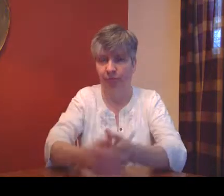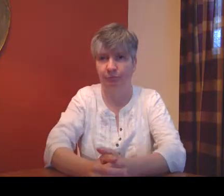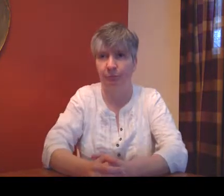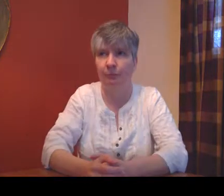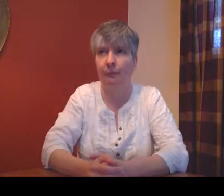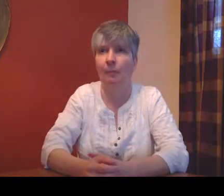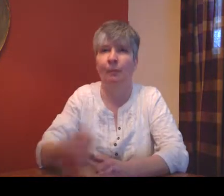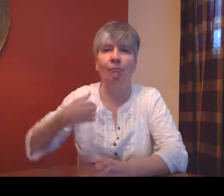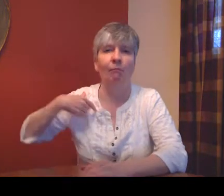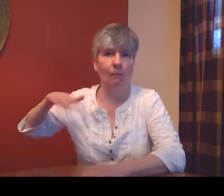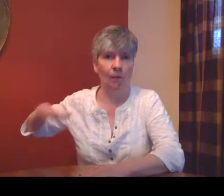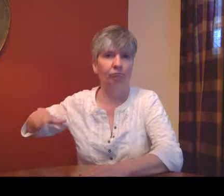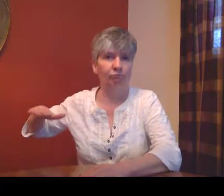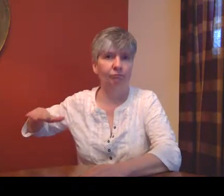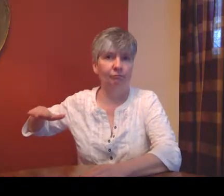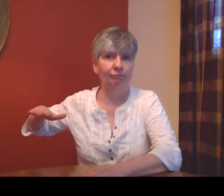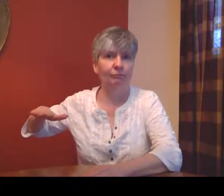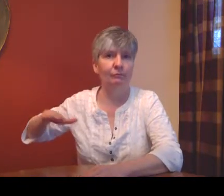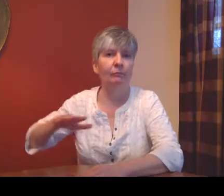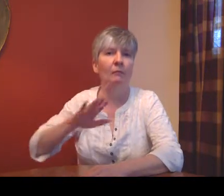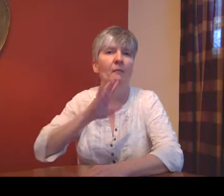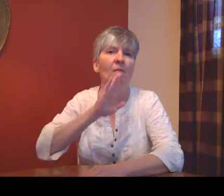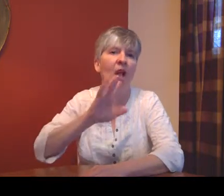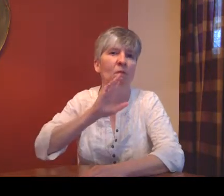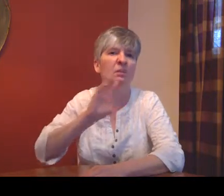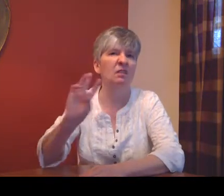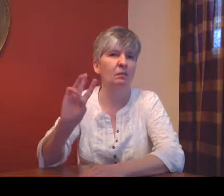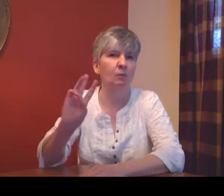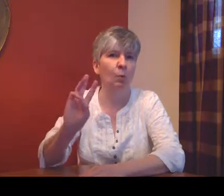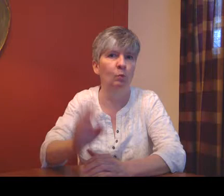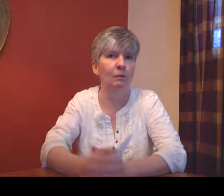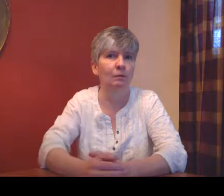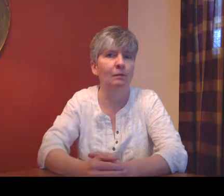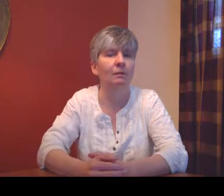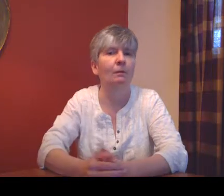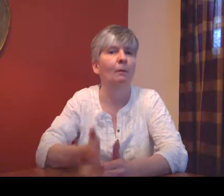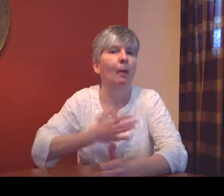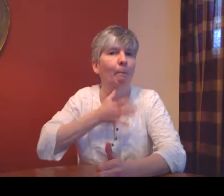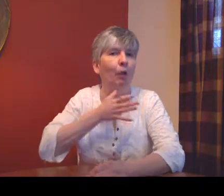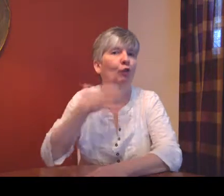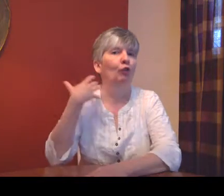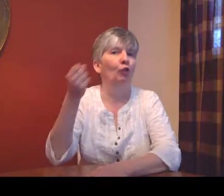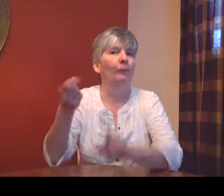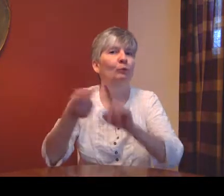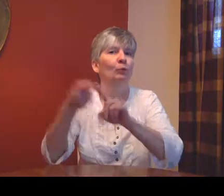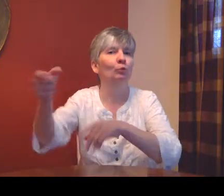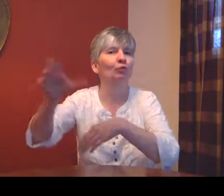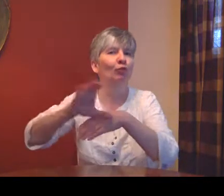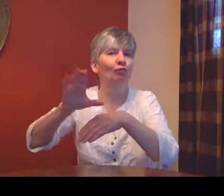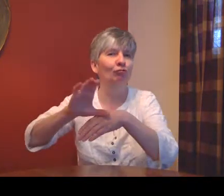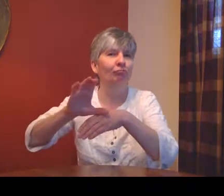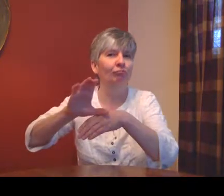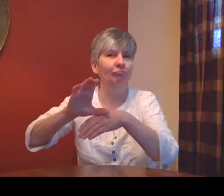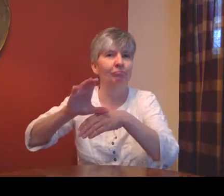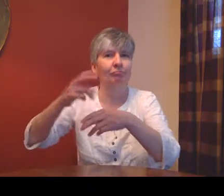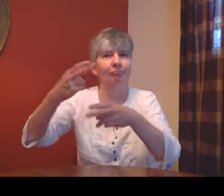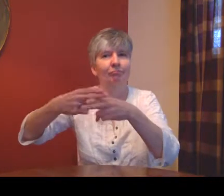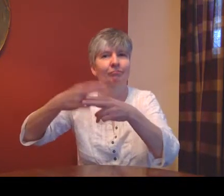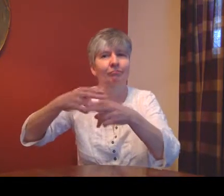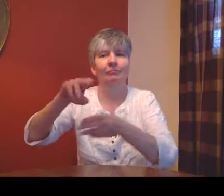Now my story. When I was about 5 or 6 years old, my mother took me to church. The